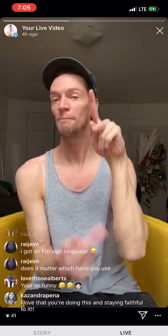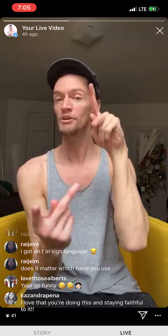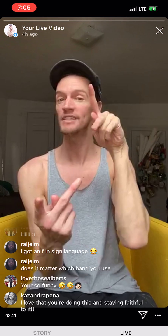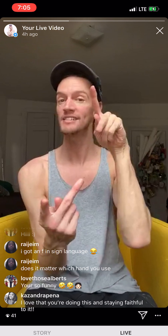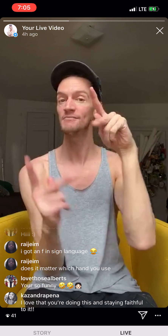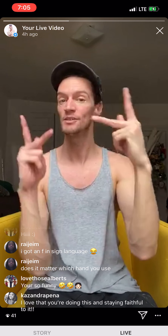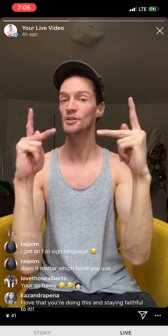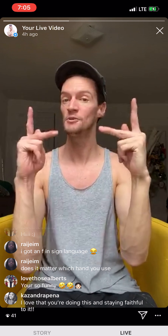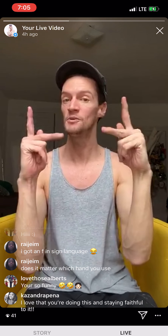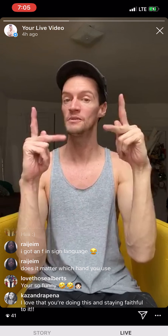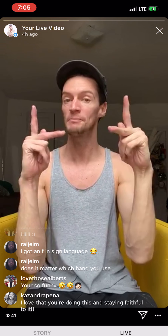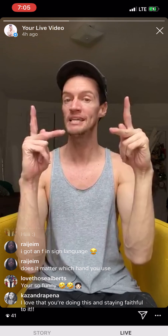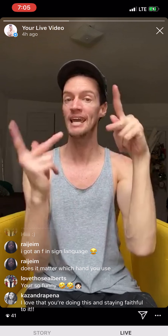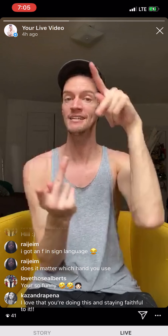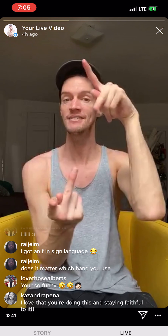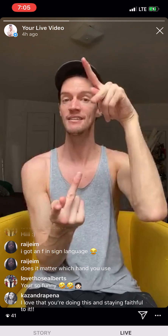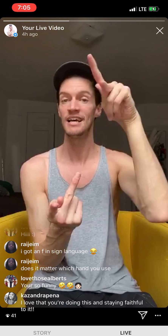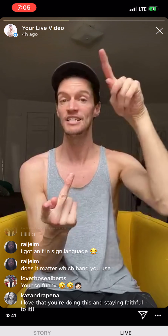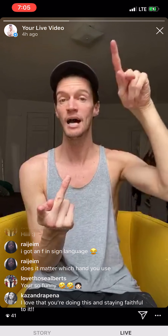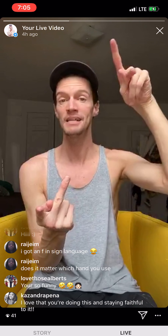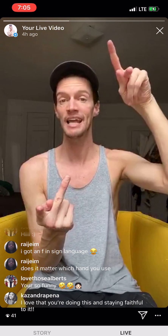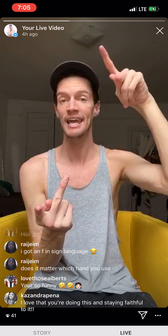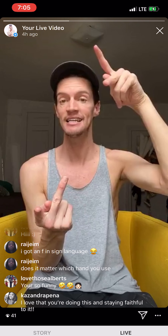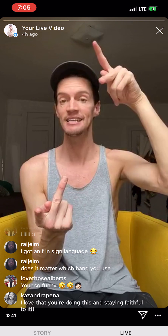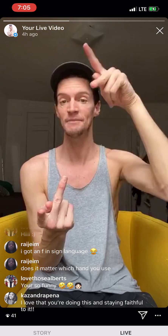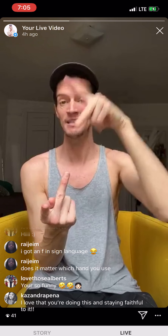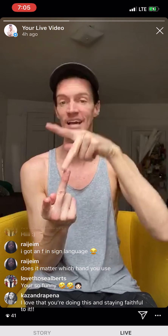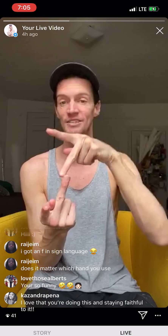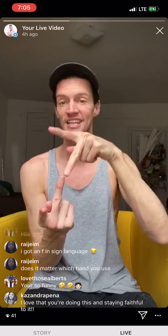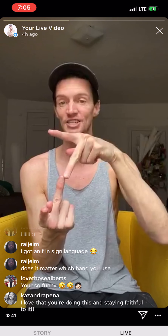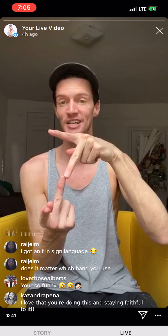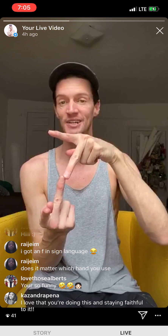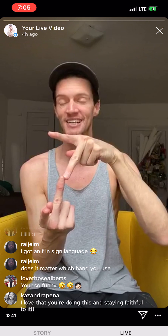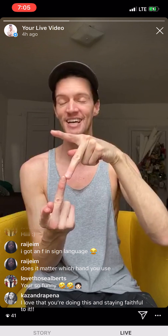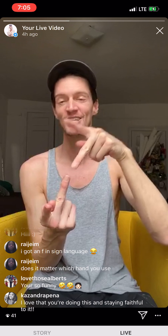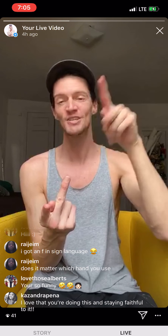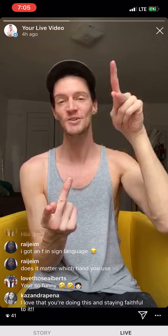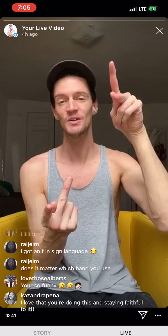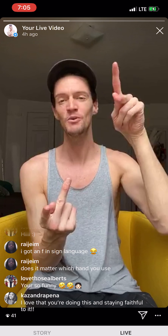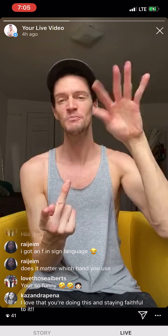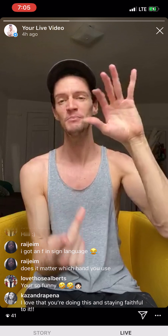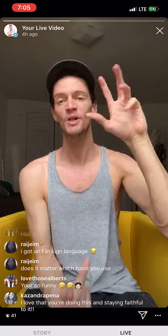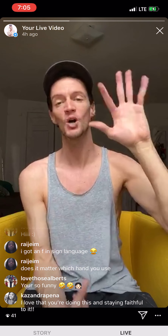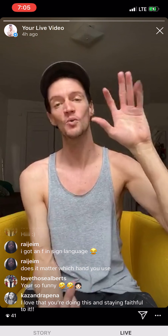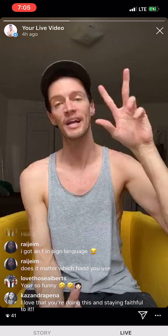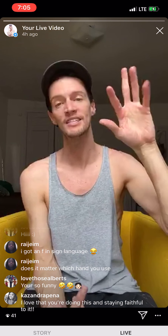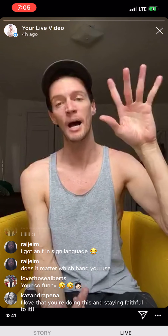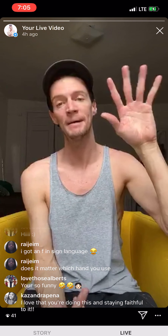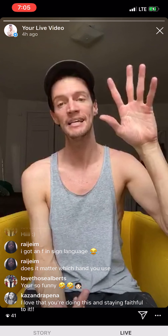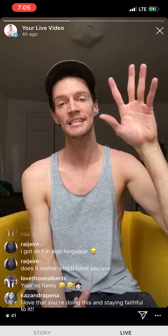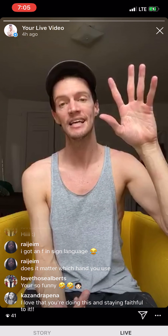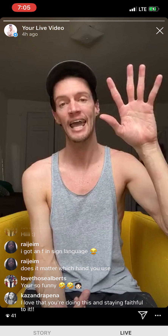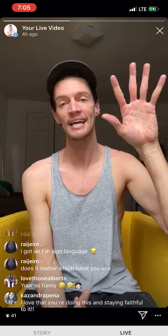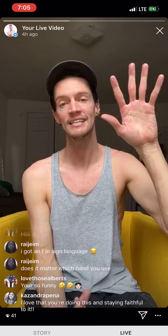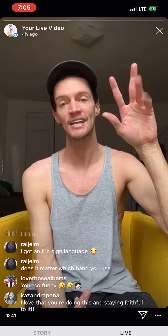Perfect. To the P hands. Dominant hand coming down stationary. So most people are right dominant hand and so